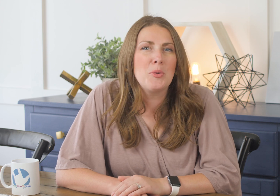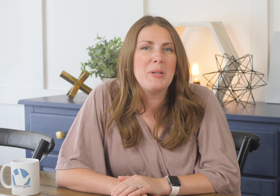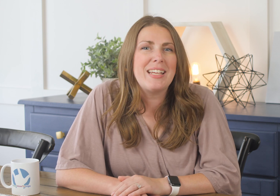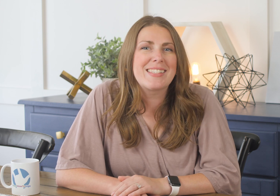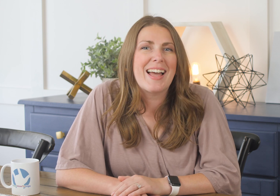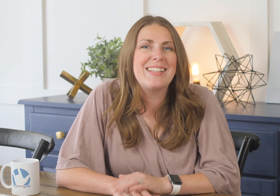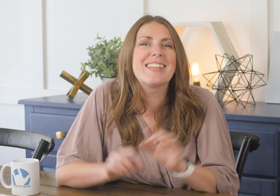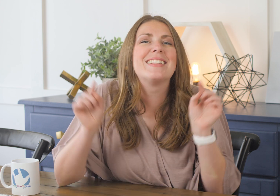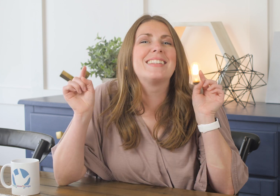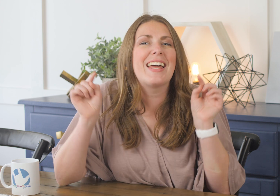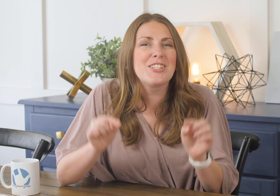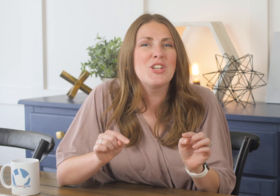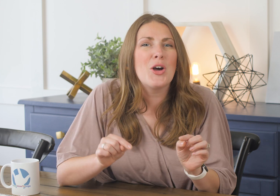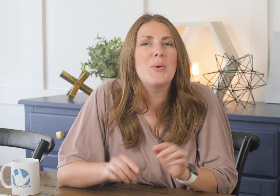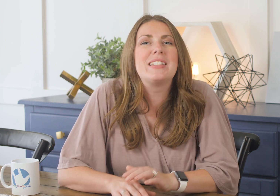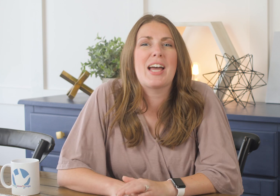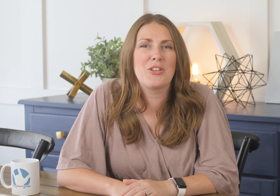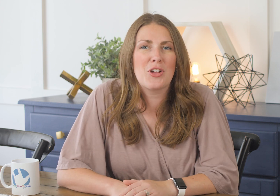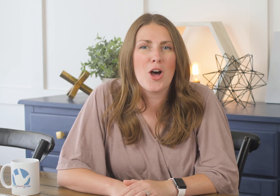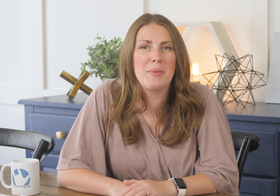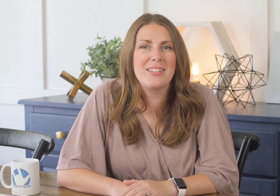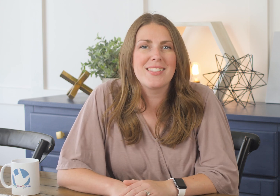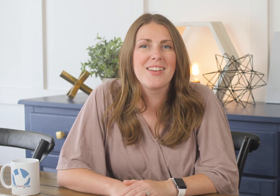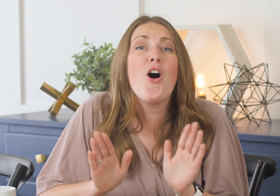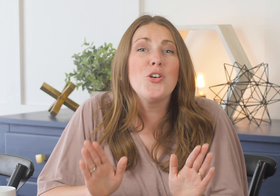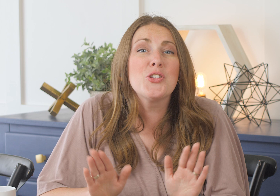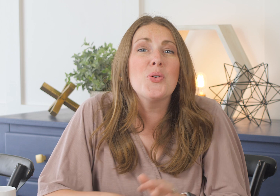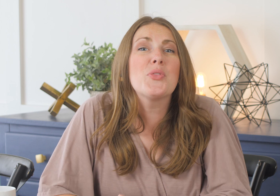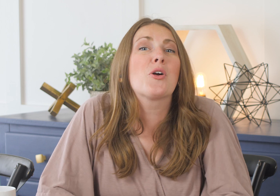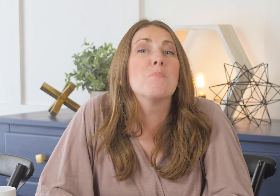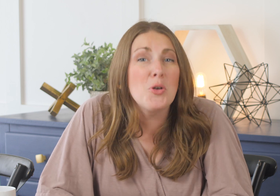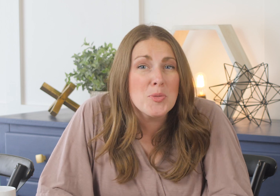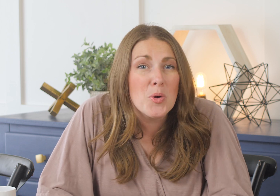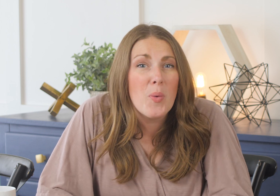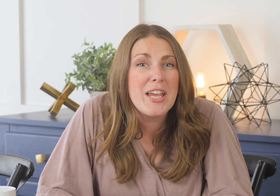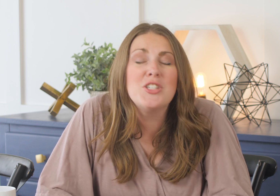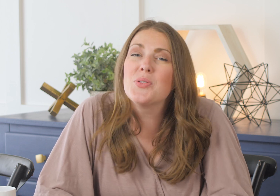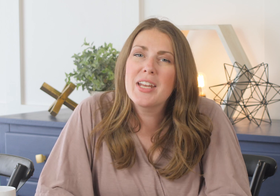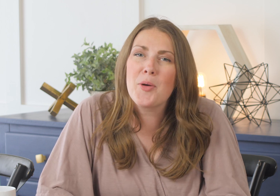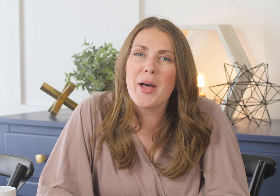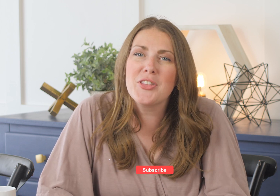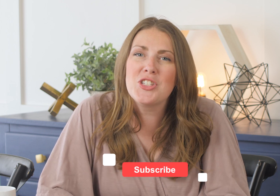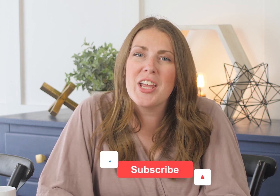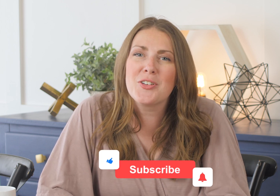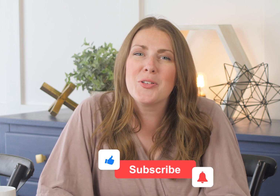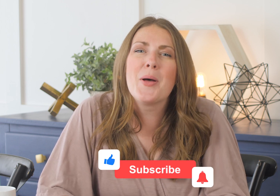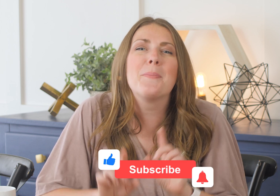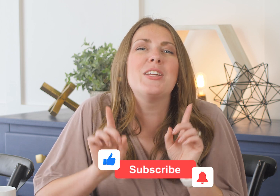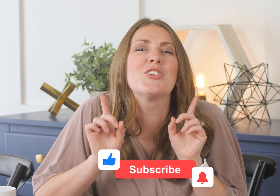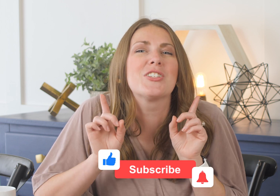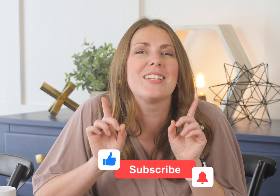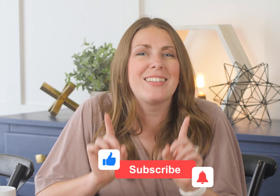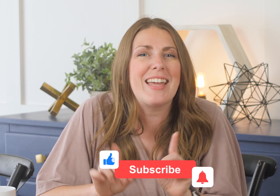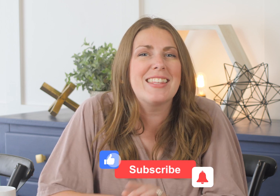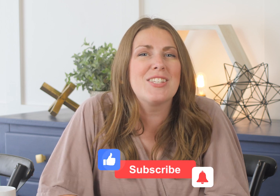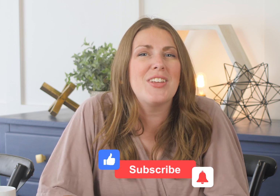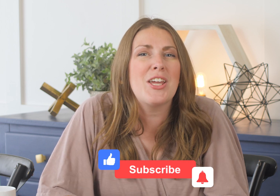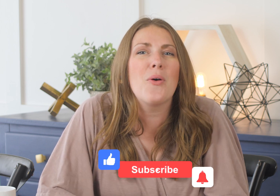meaning signs, let us know down in the comments. Also, there are multiple ways you can help out this channel. Be sure to like this video